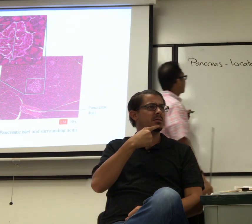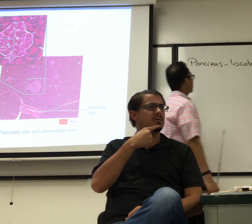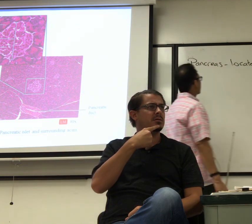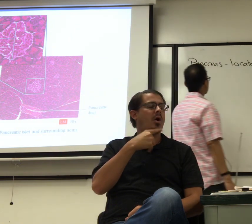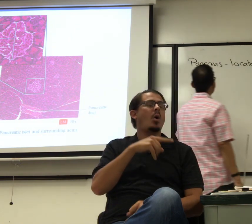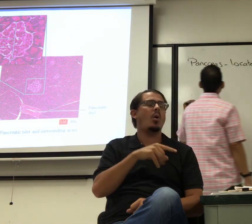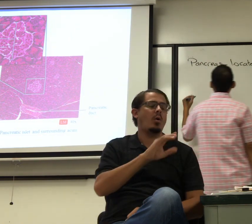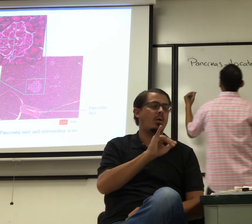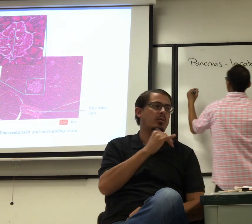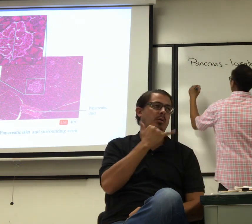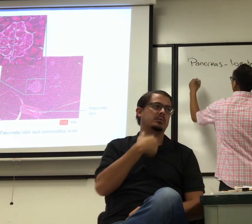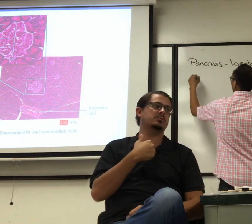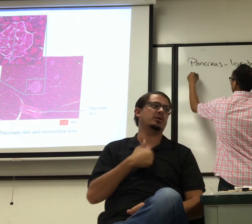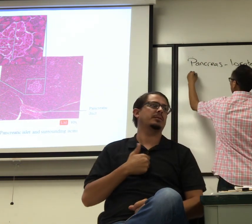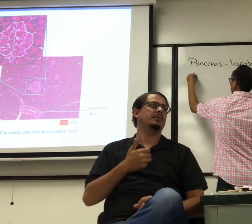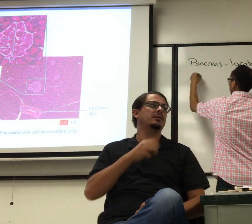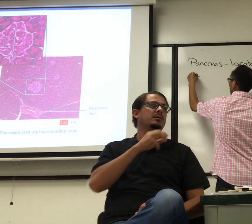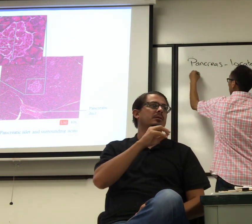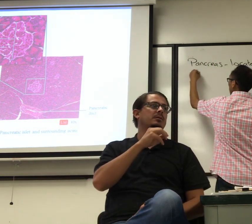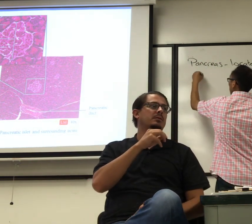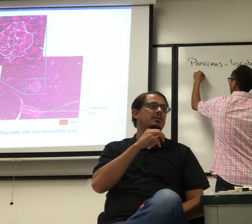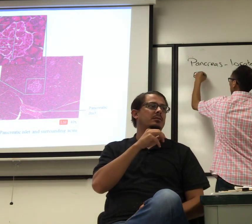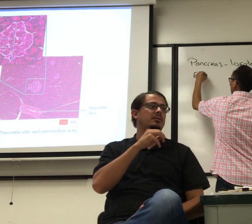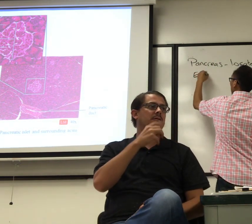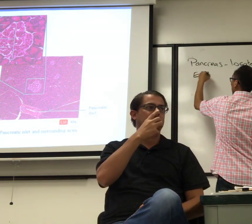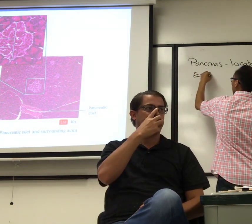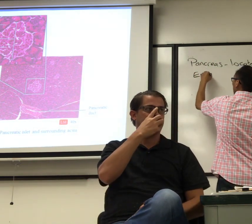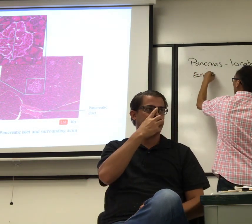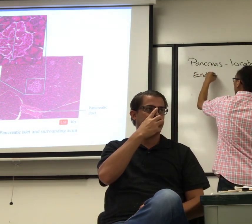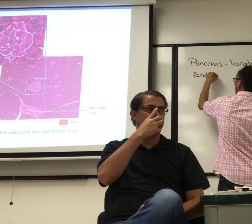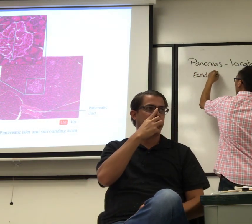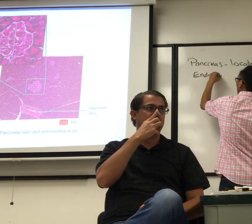all different kinds of cell types within the pancreatic islet.